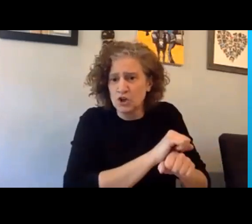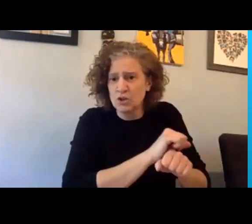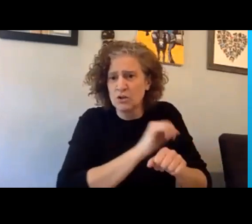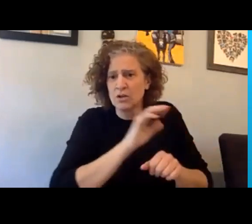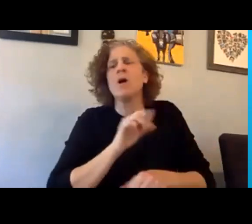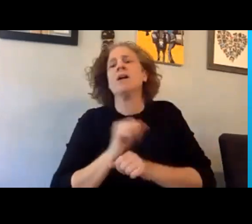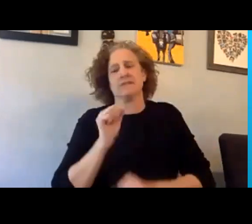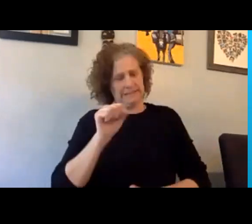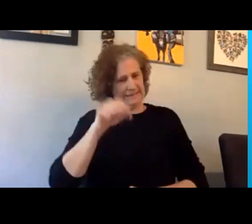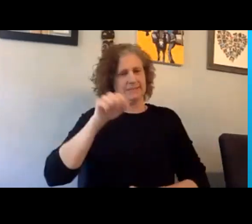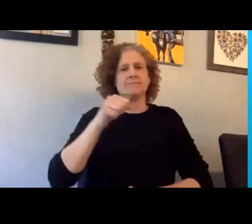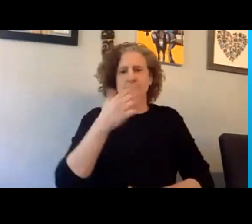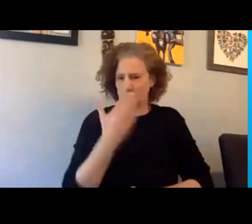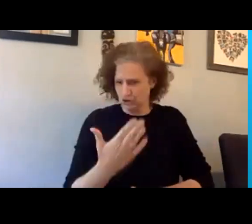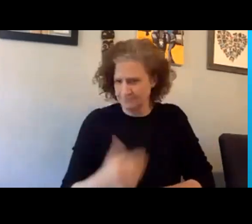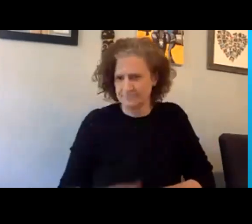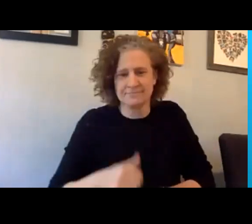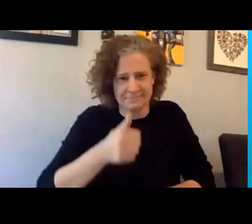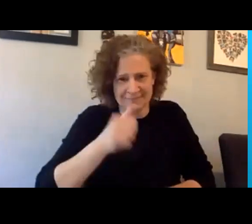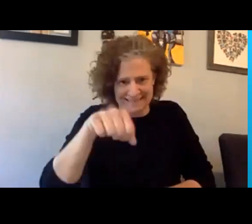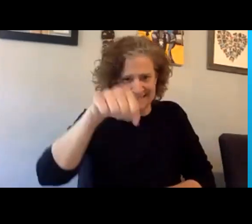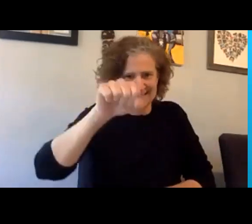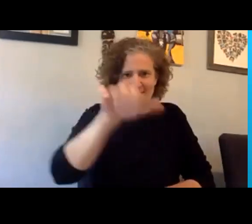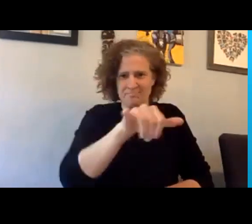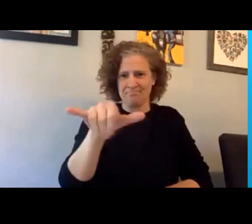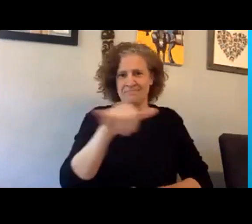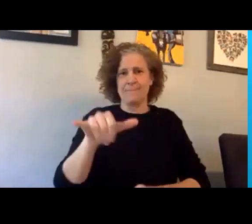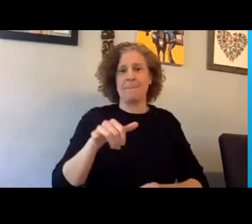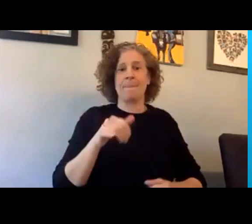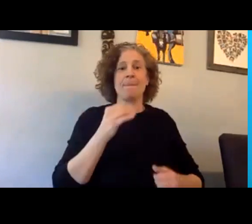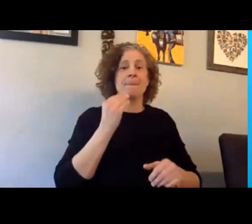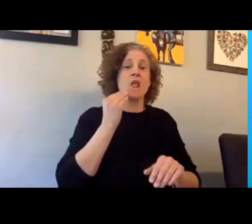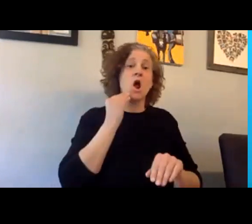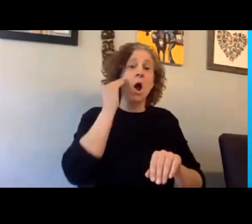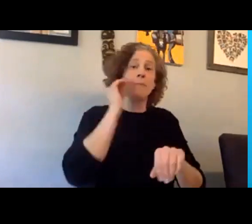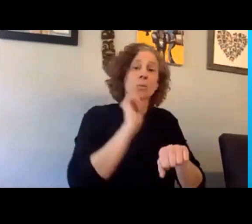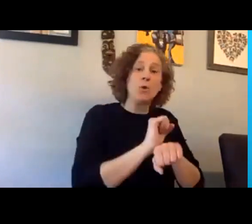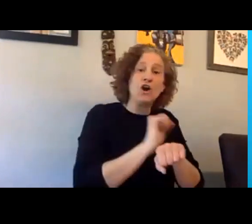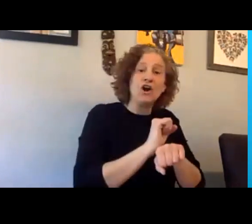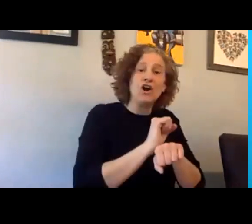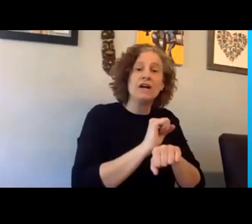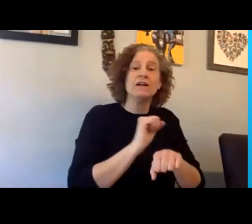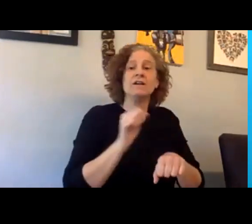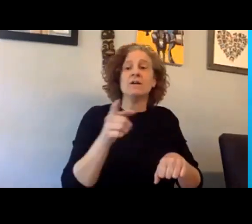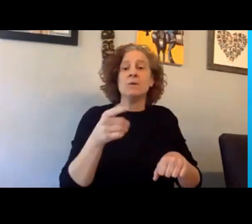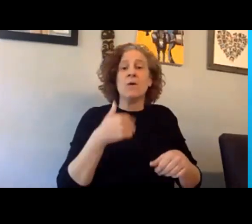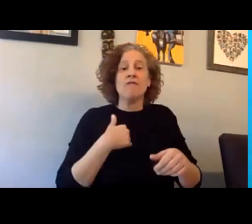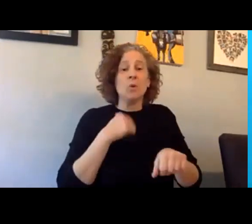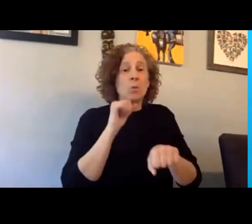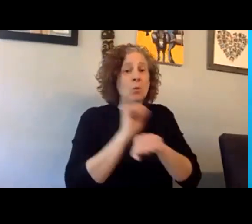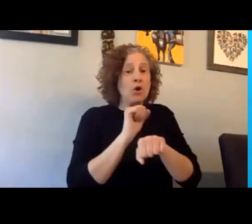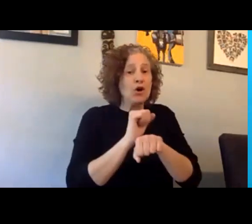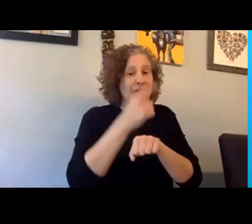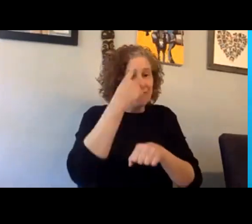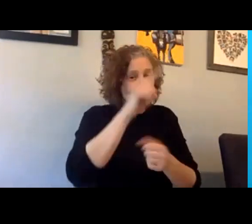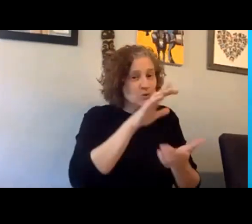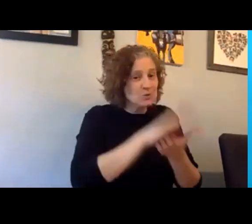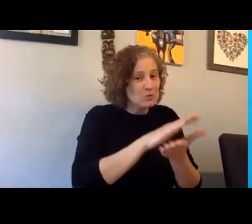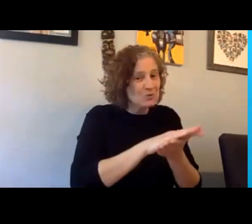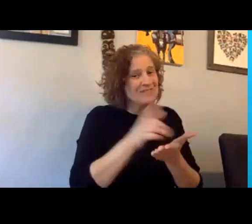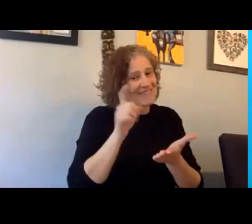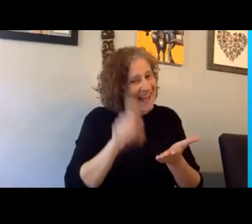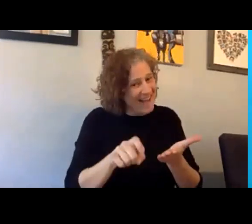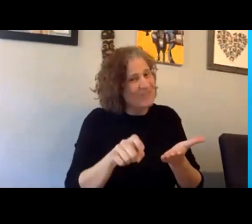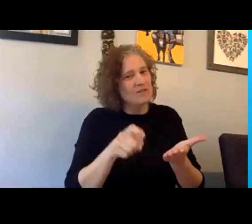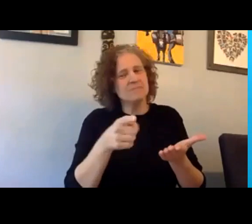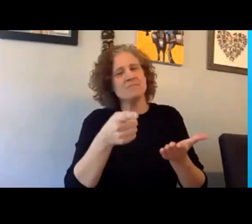So we have the question, is school work the same as career work? Yes, good question. It is the same. Homework, you have work